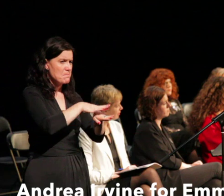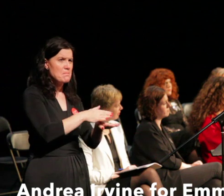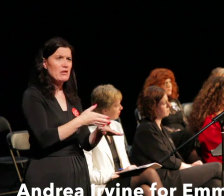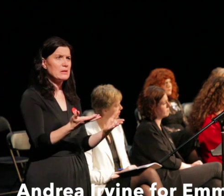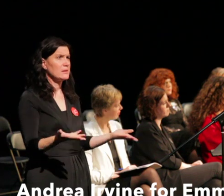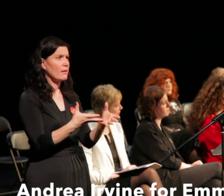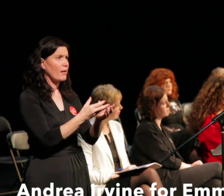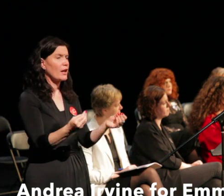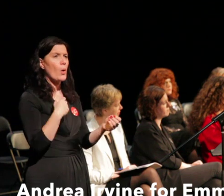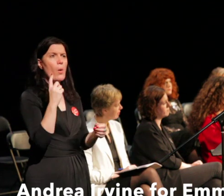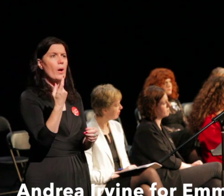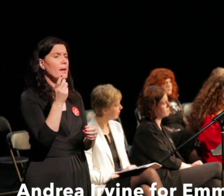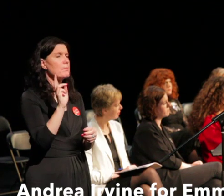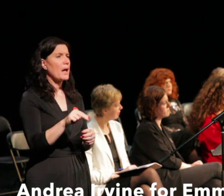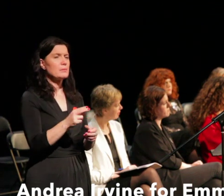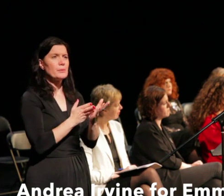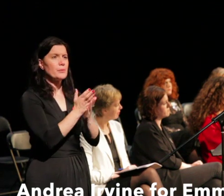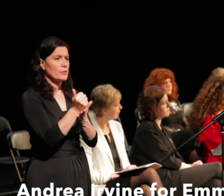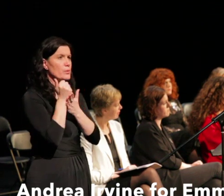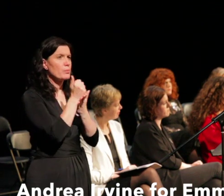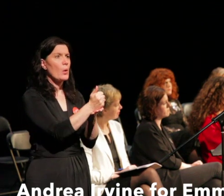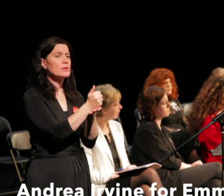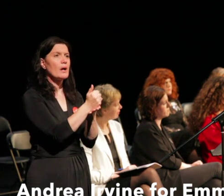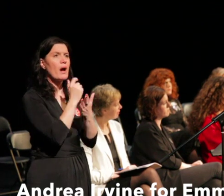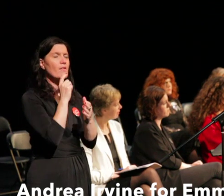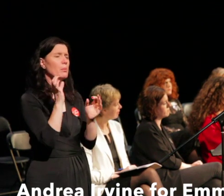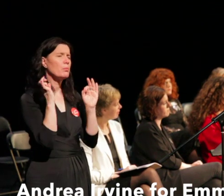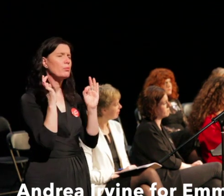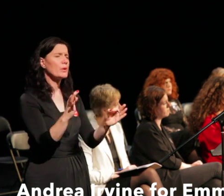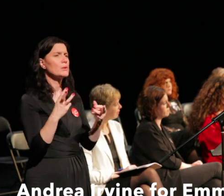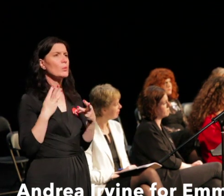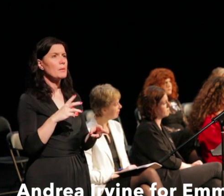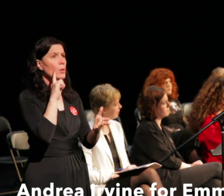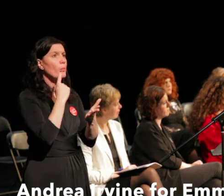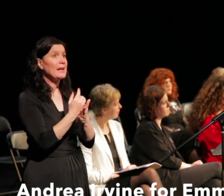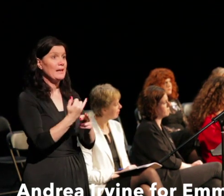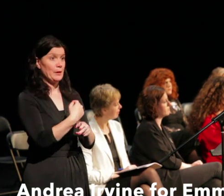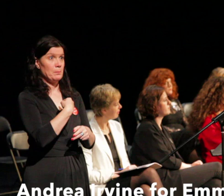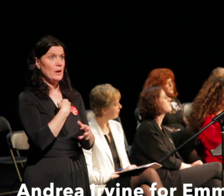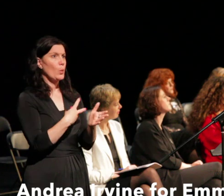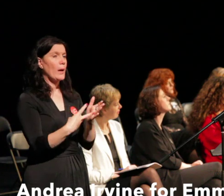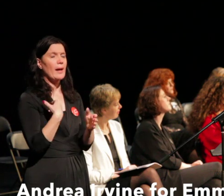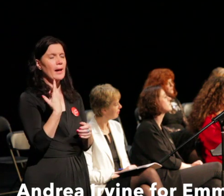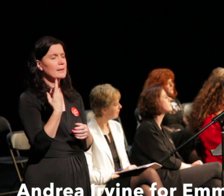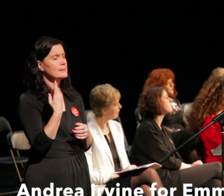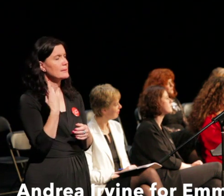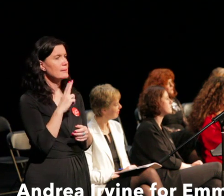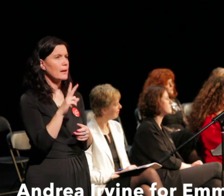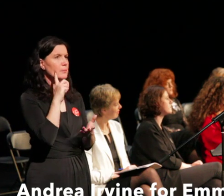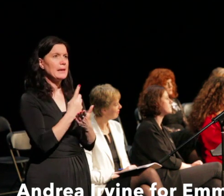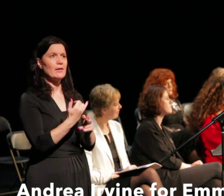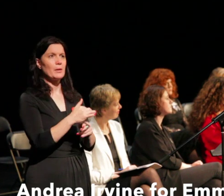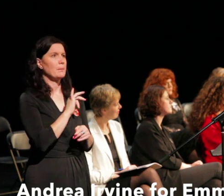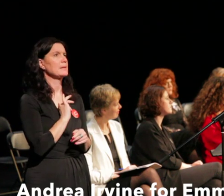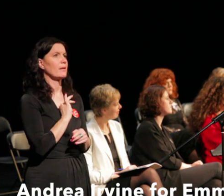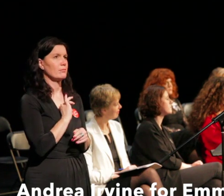me, only possible through the support and mentoring of brilliant women who believed in me when I didn't believe in myself.